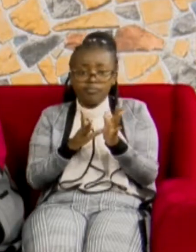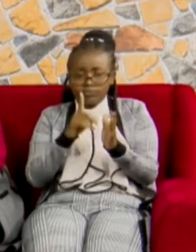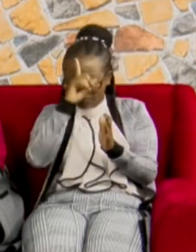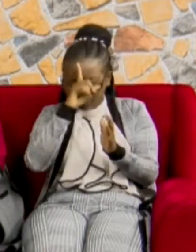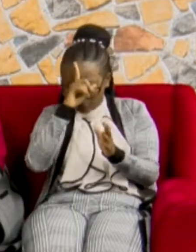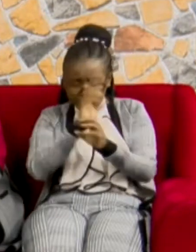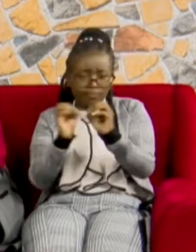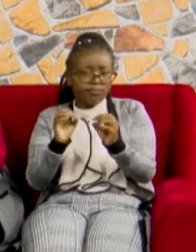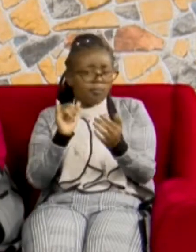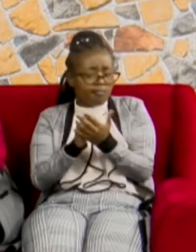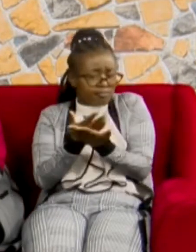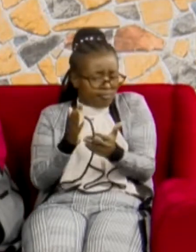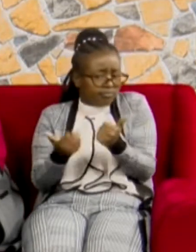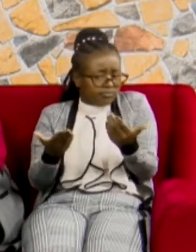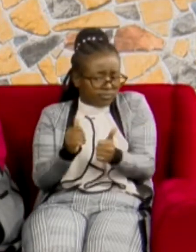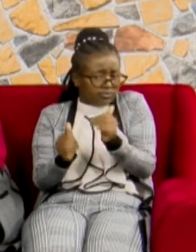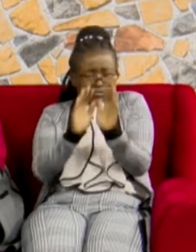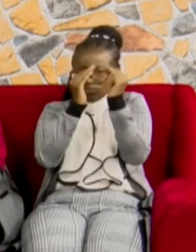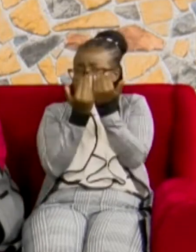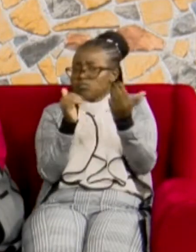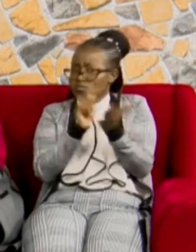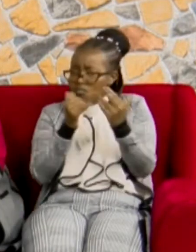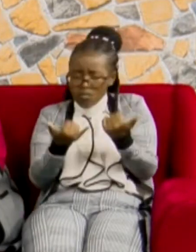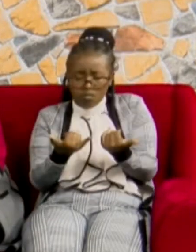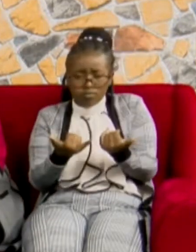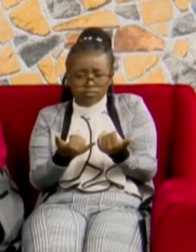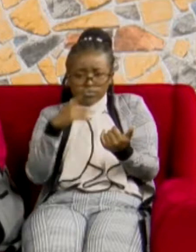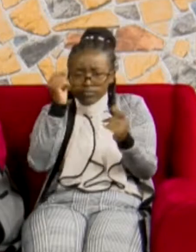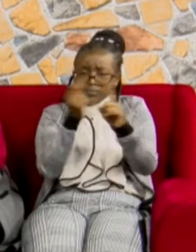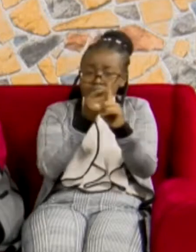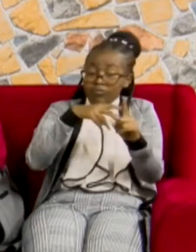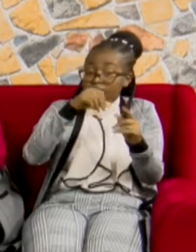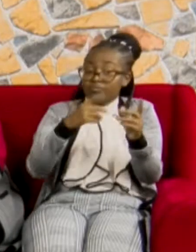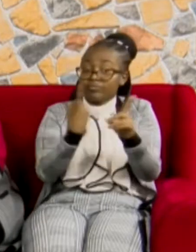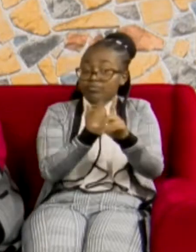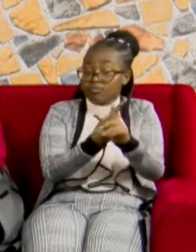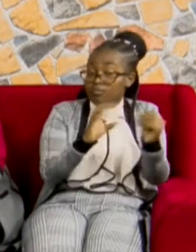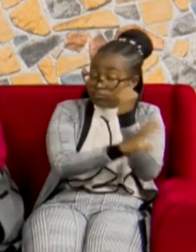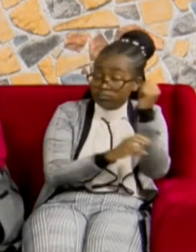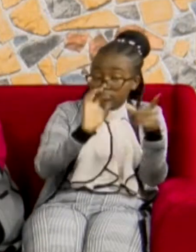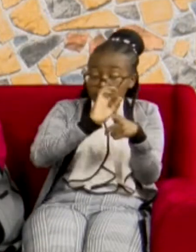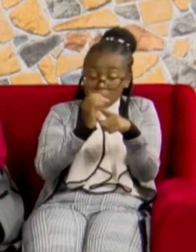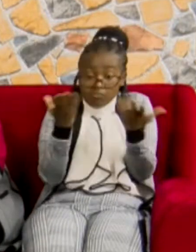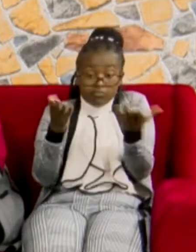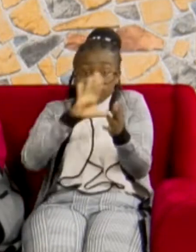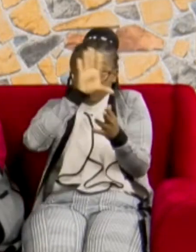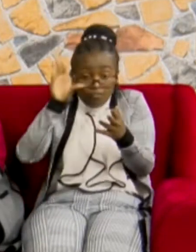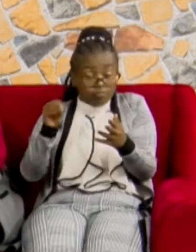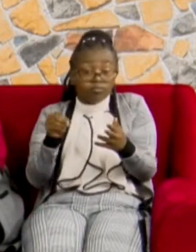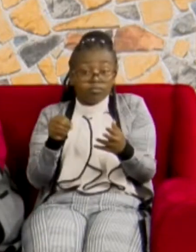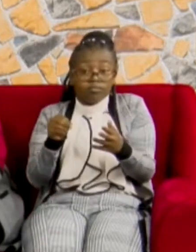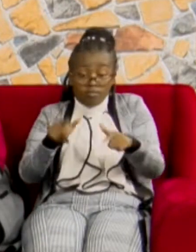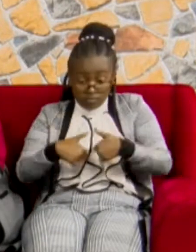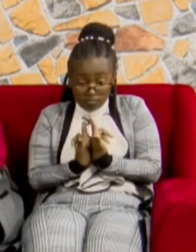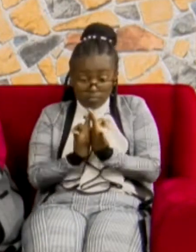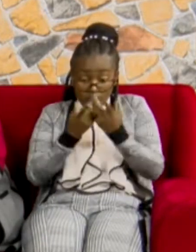seriously. So is that something that's global now that you've had your practice around, or is it just an African thing? Because my